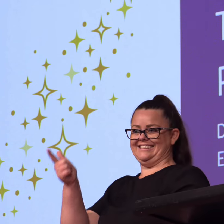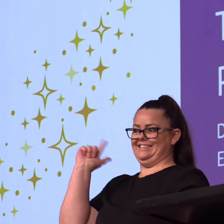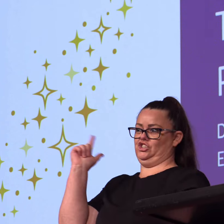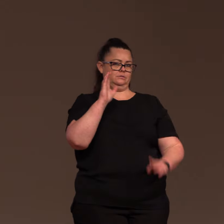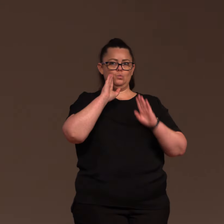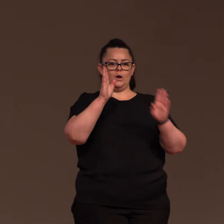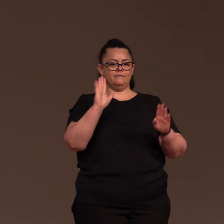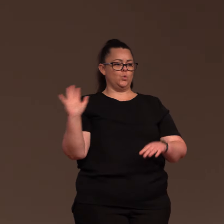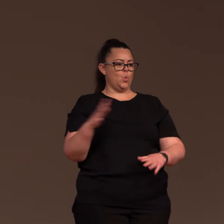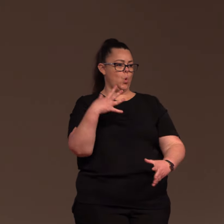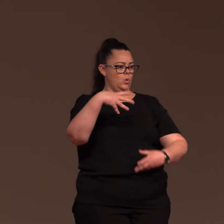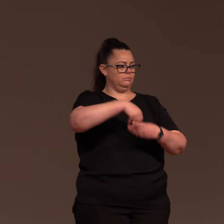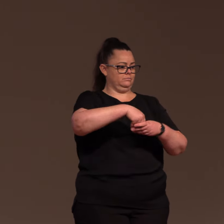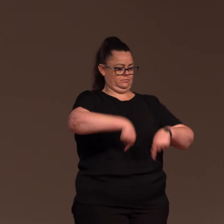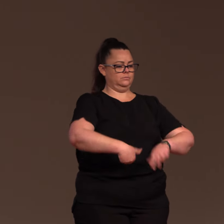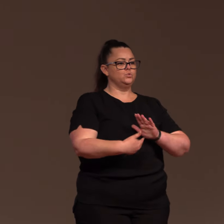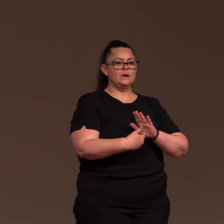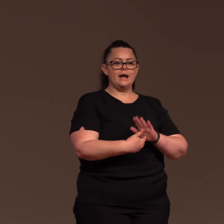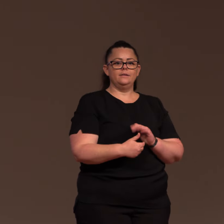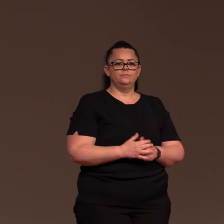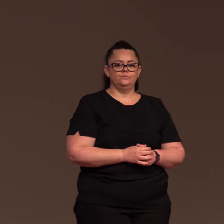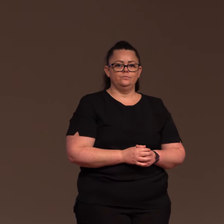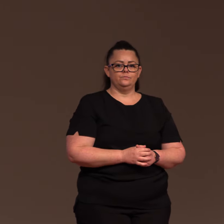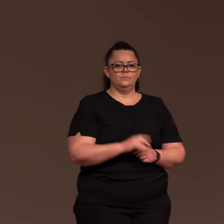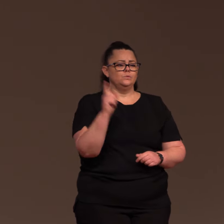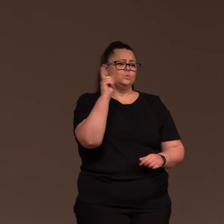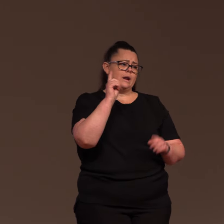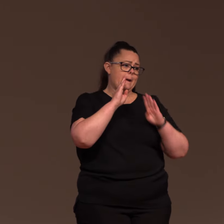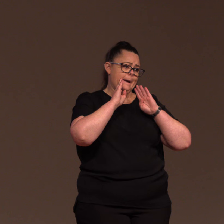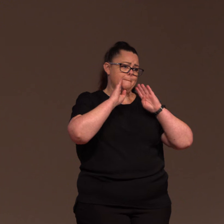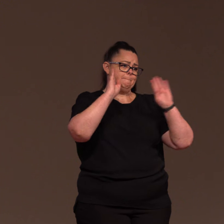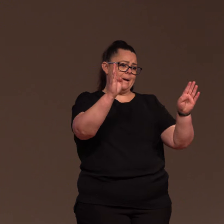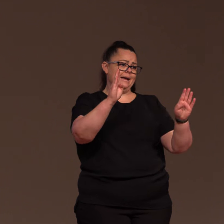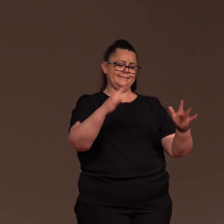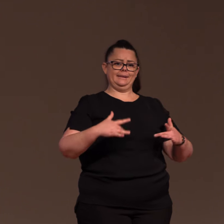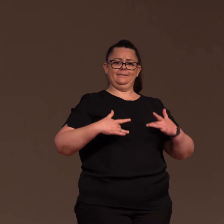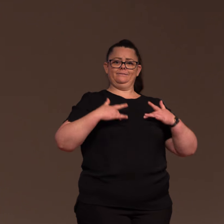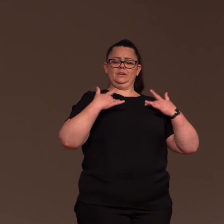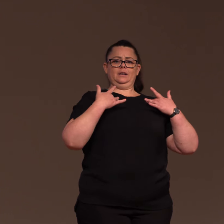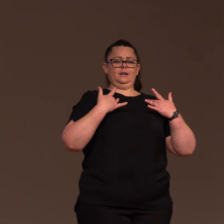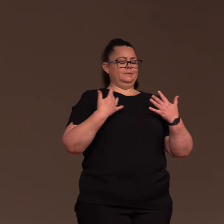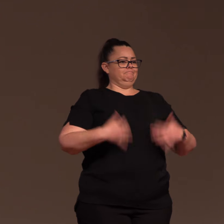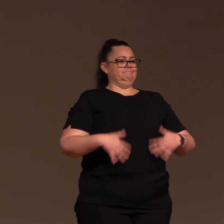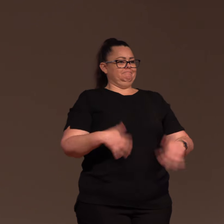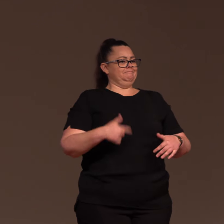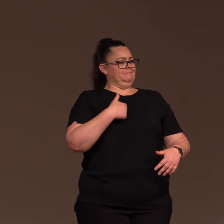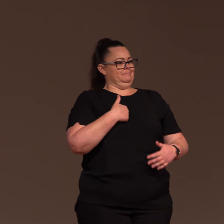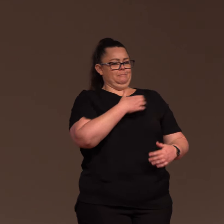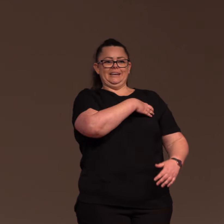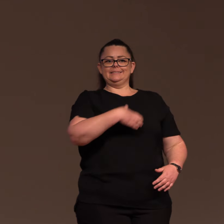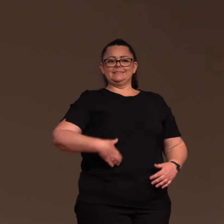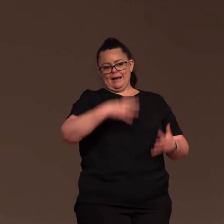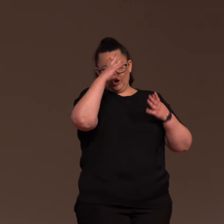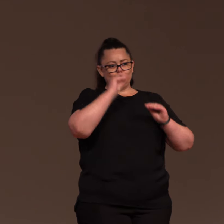today. Today's a pretty amazing and special day to be the Minister for Education in New South Wales. I am